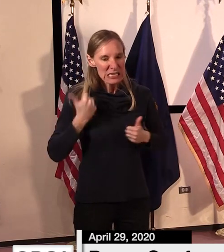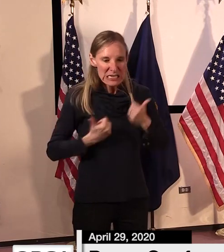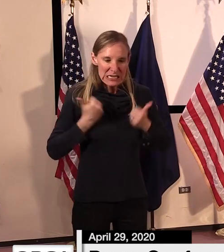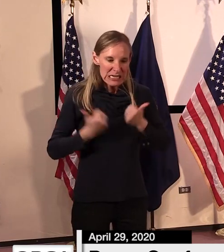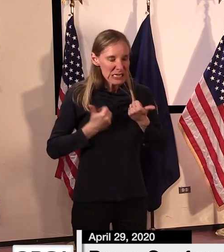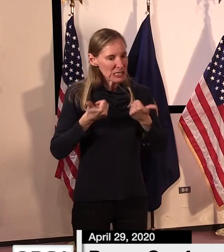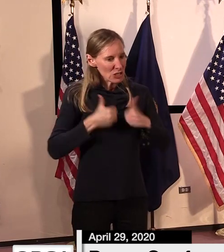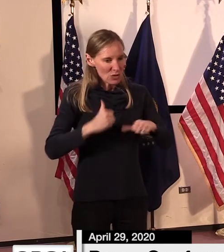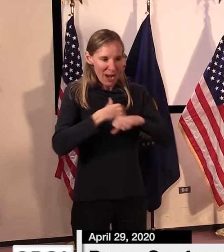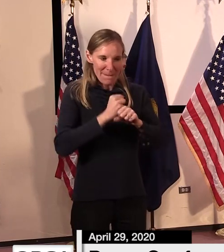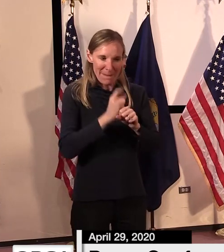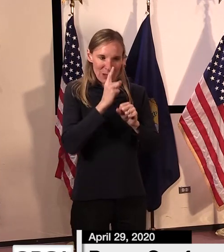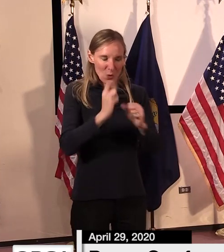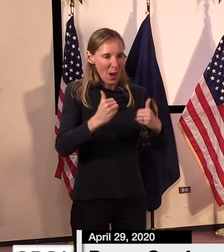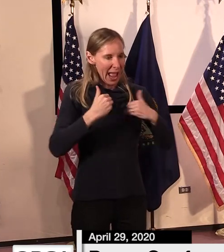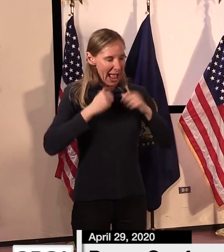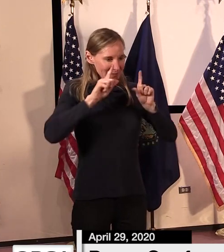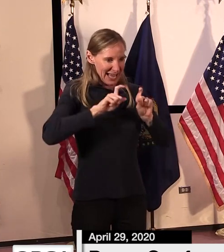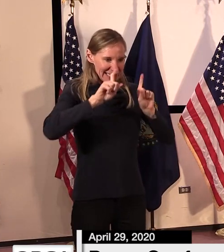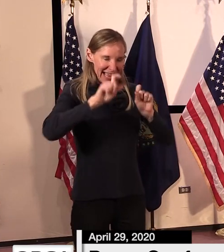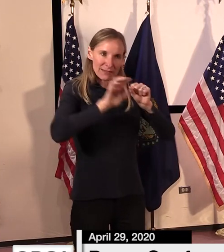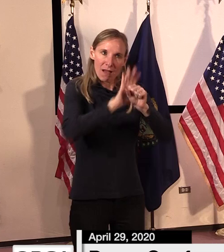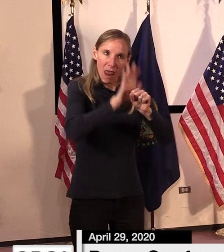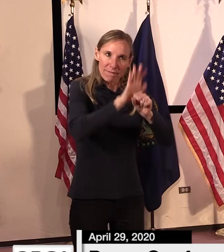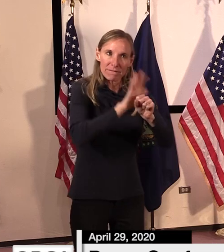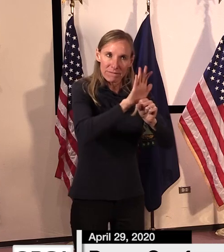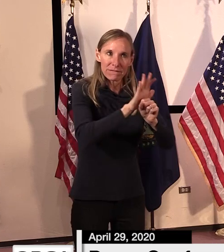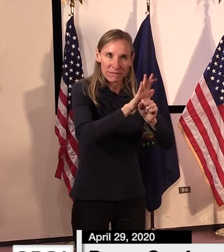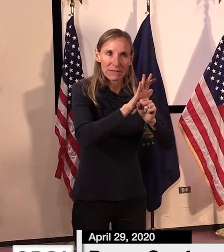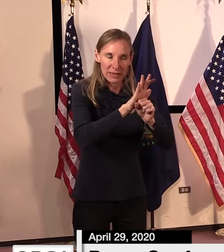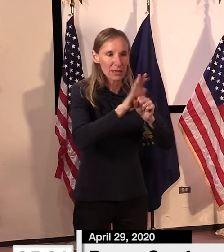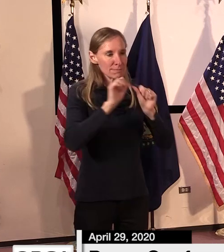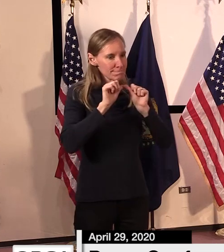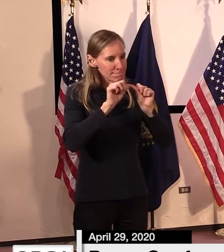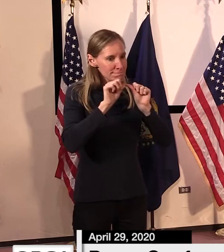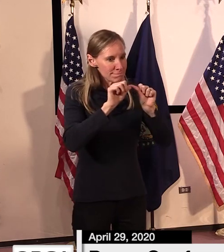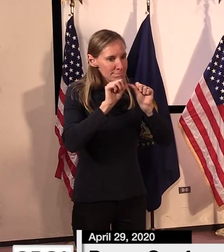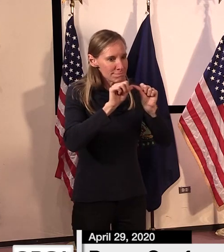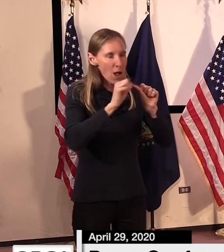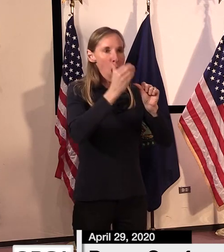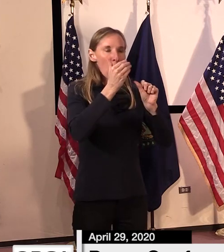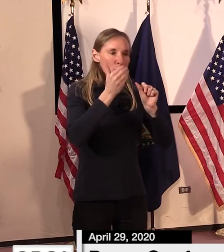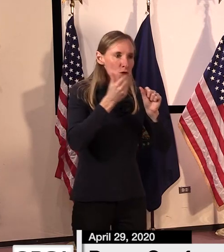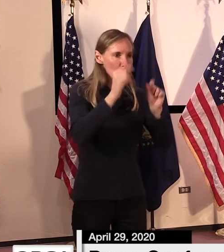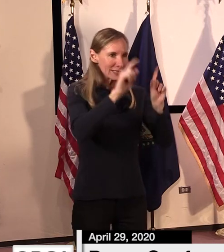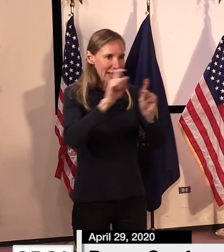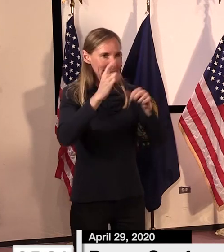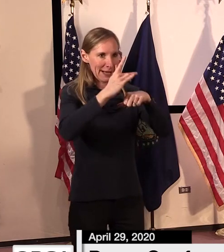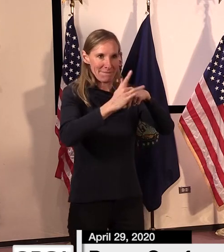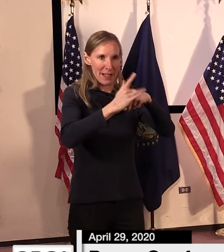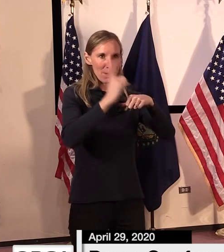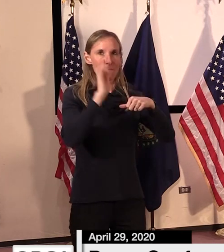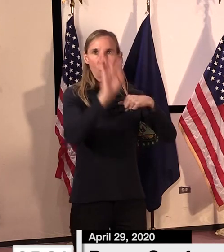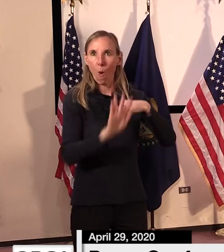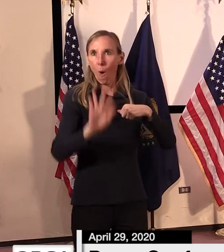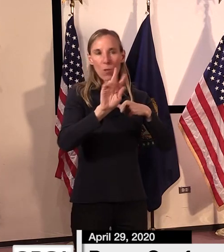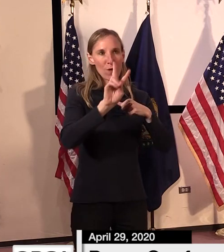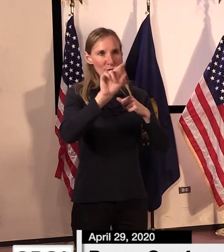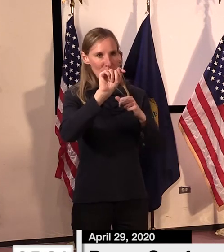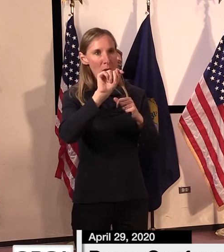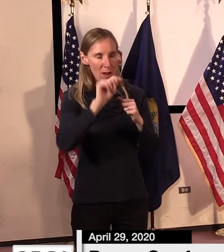ensure the testing supplies needed to maintain stable and consistent access for testing sites across the